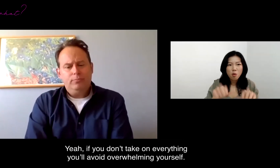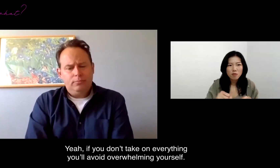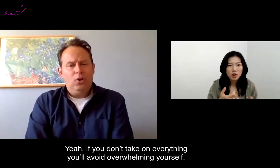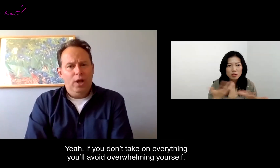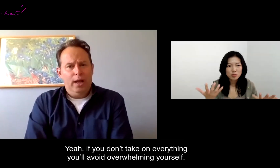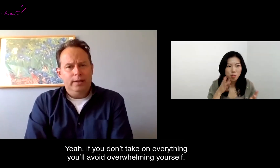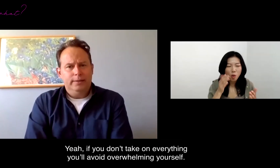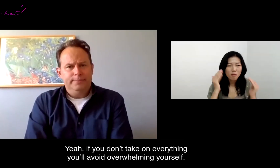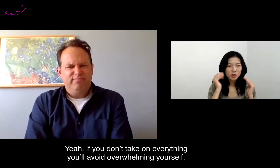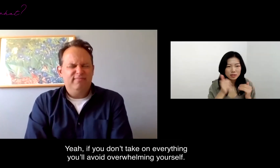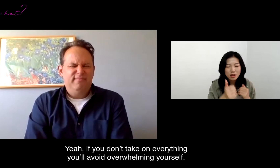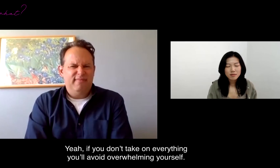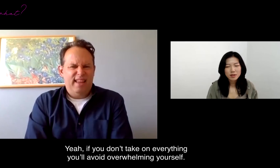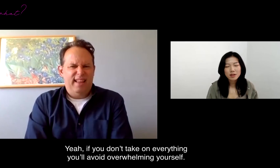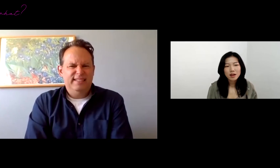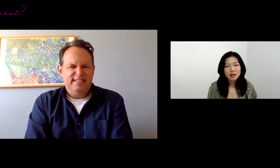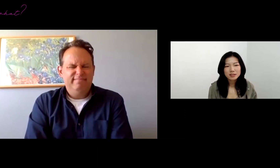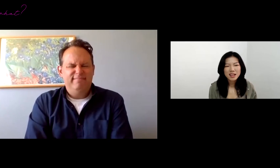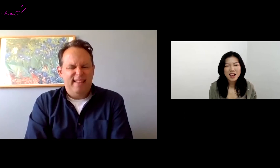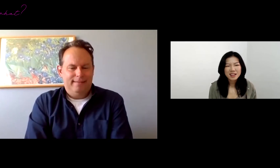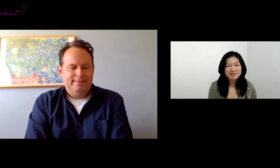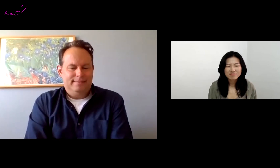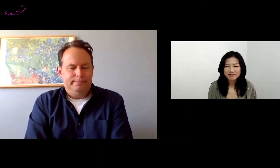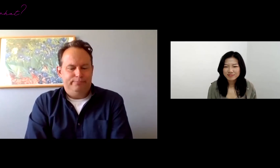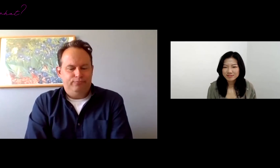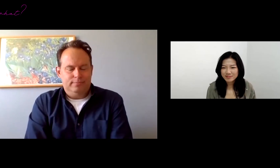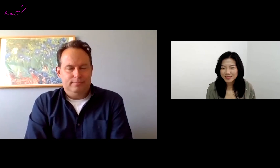Yeah, if you don't take on everything, you'll avoid overwhelming yourself.